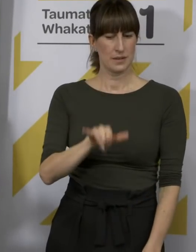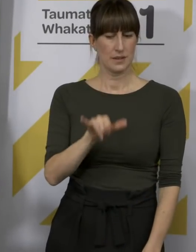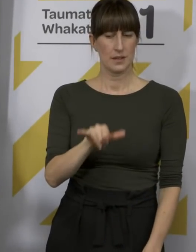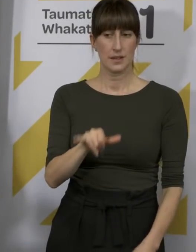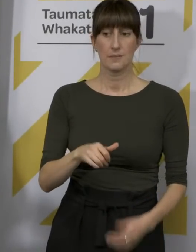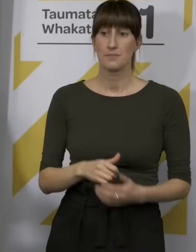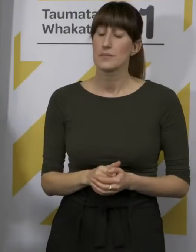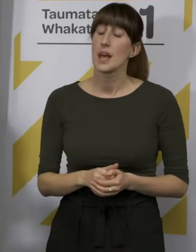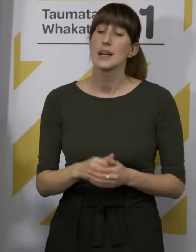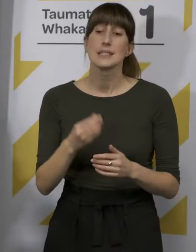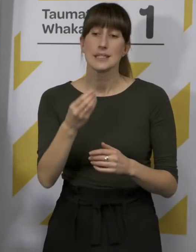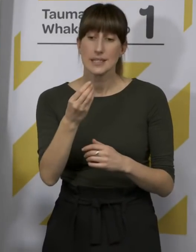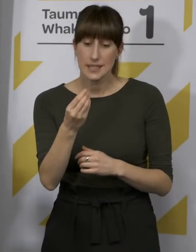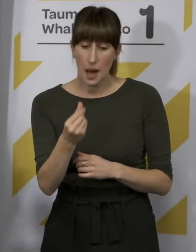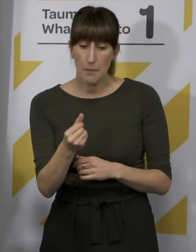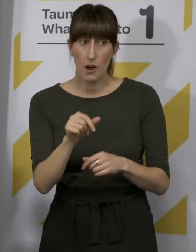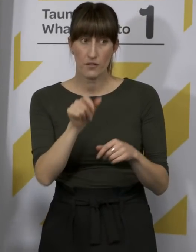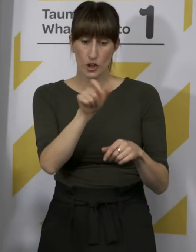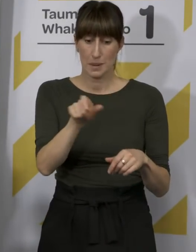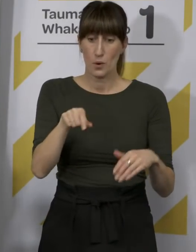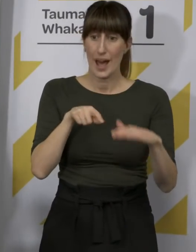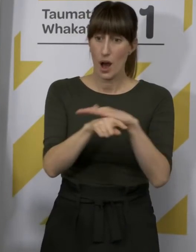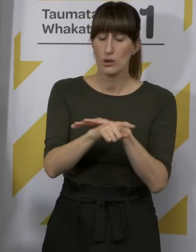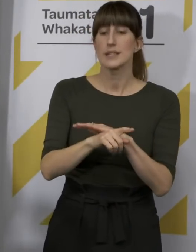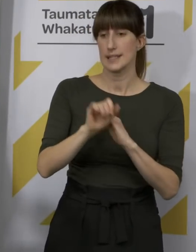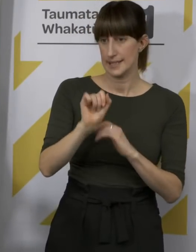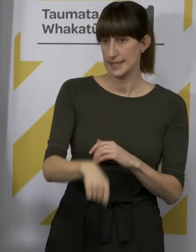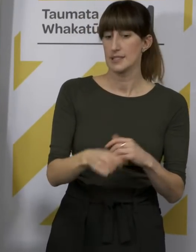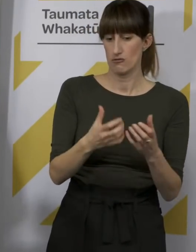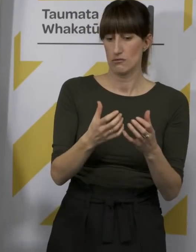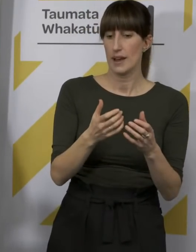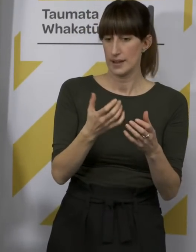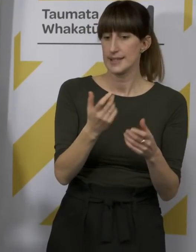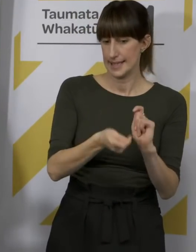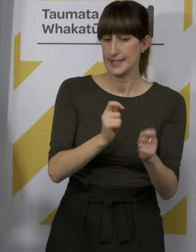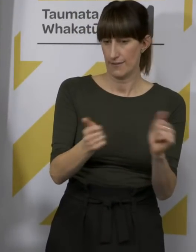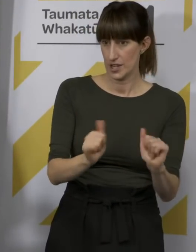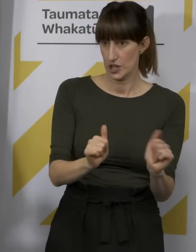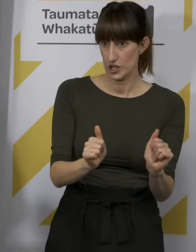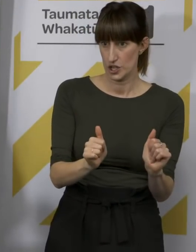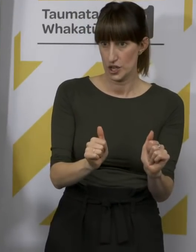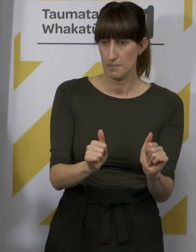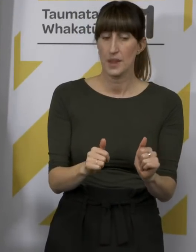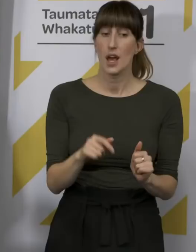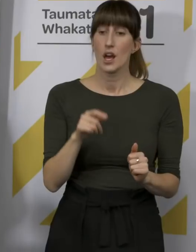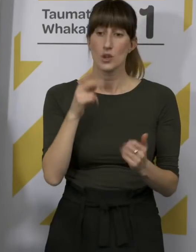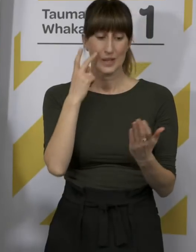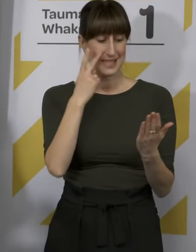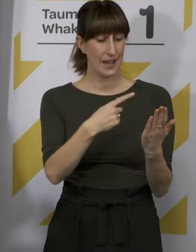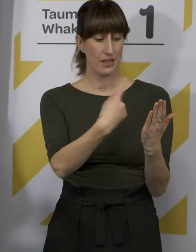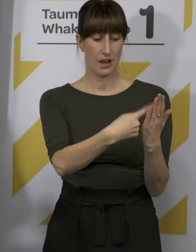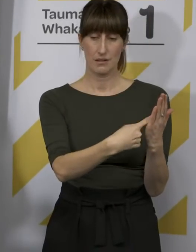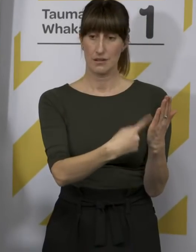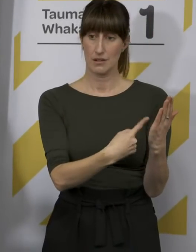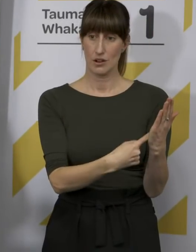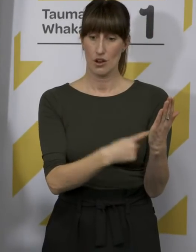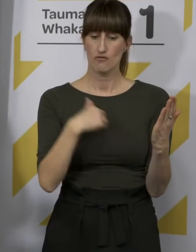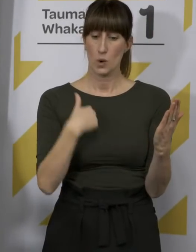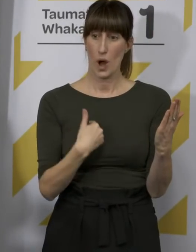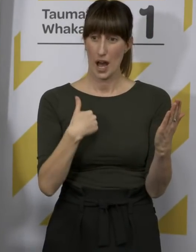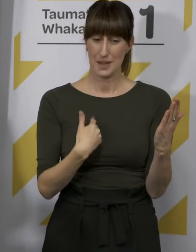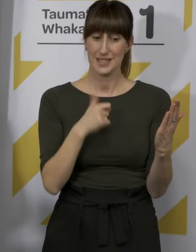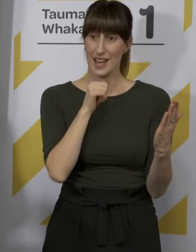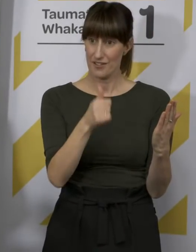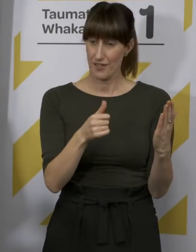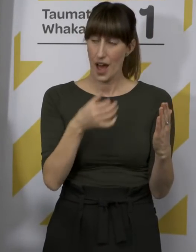is, and you'll have seen the expectations and requirements around people going on compassionate leave, there's a very strict set of